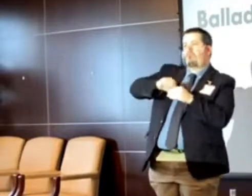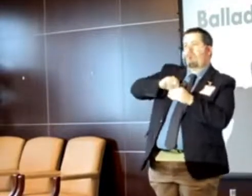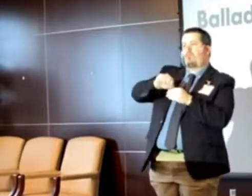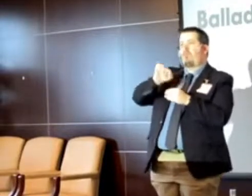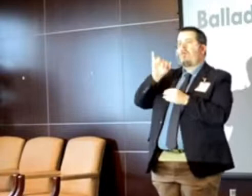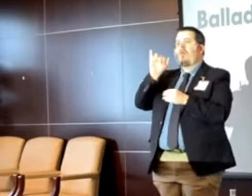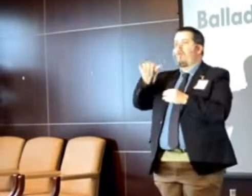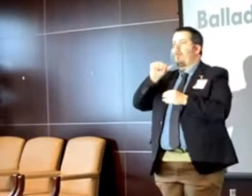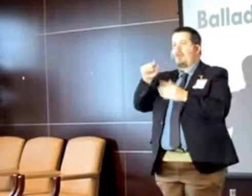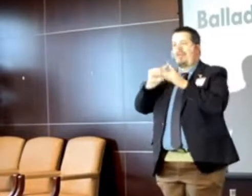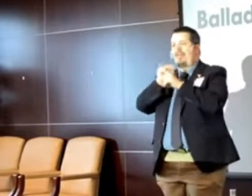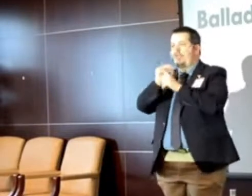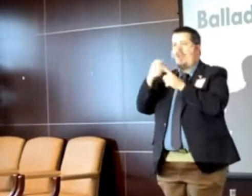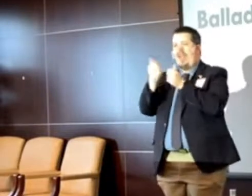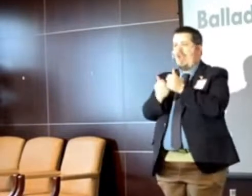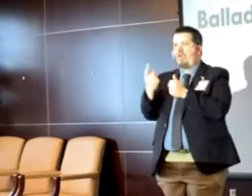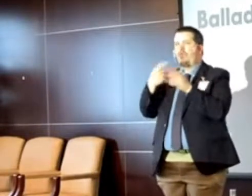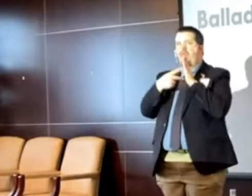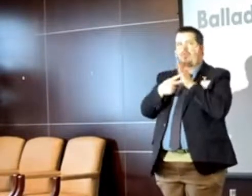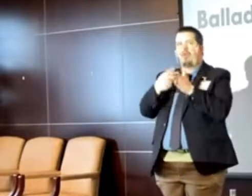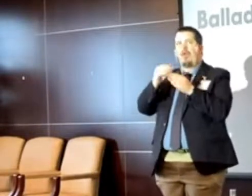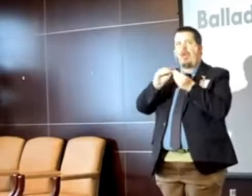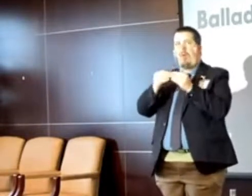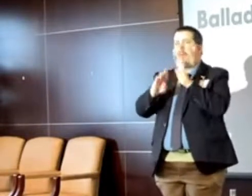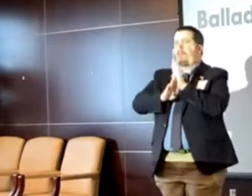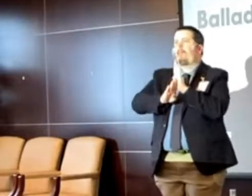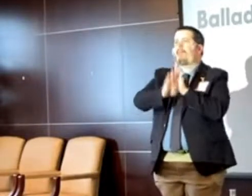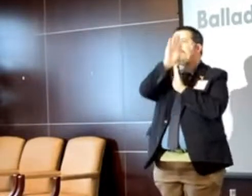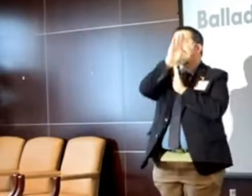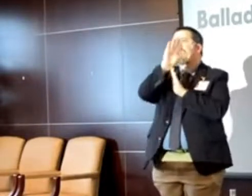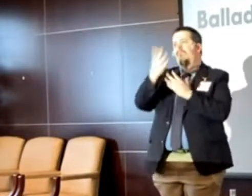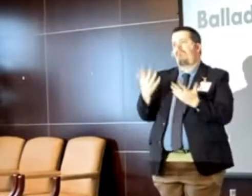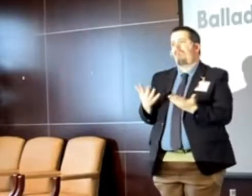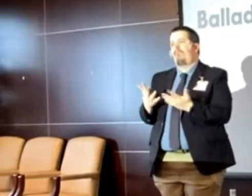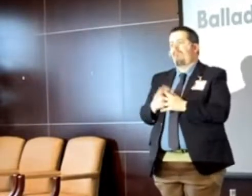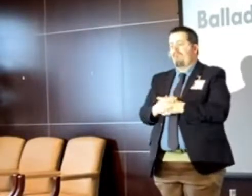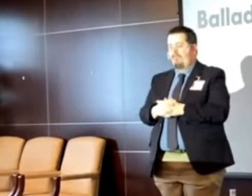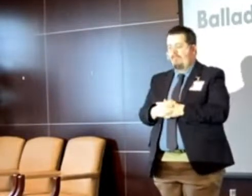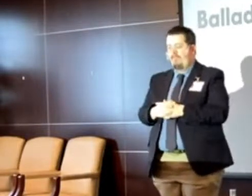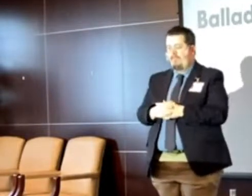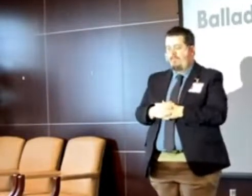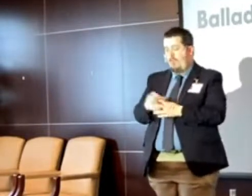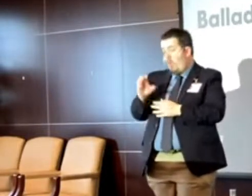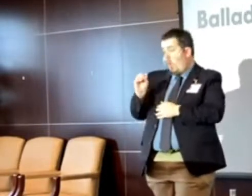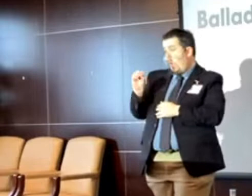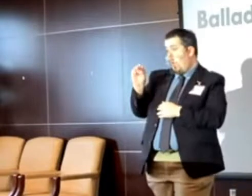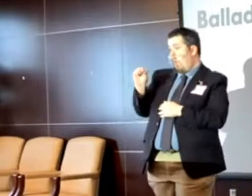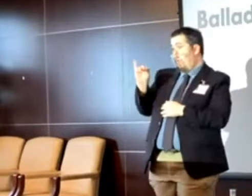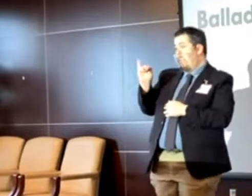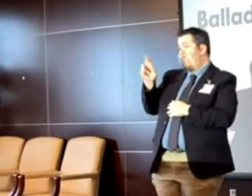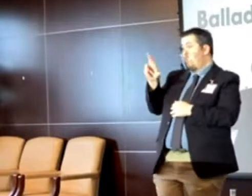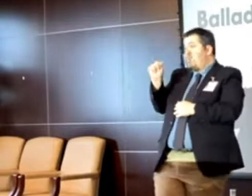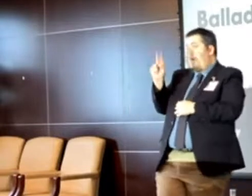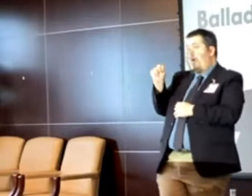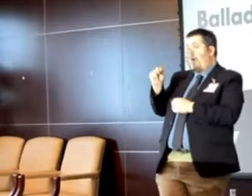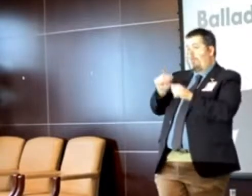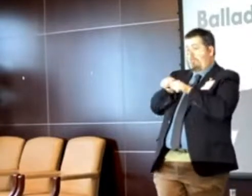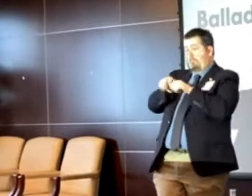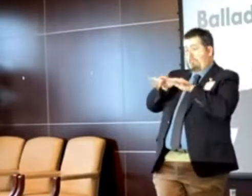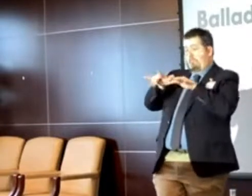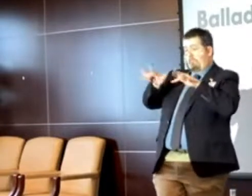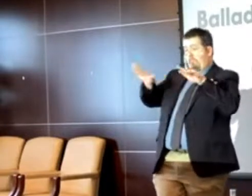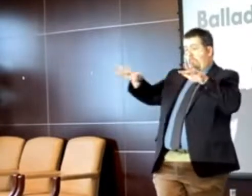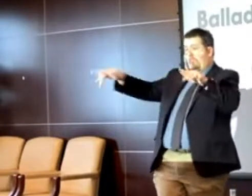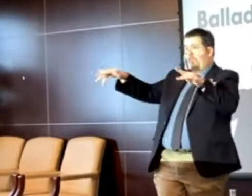that's not the case for everyone, as evidenced by the number of people in our care. Omicron is spreading at a rate